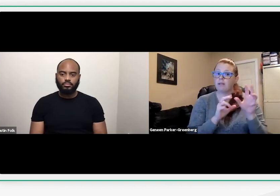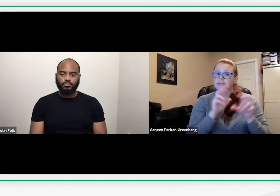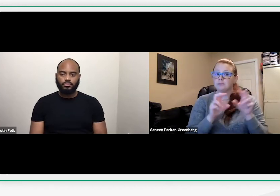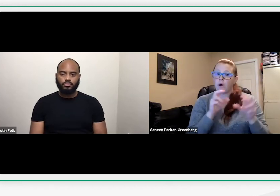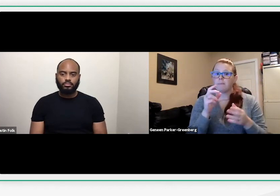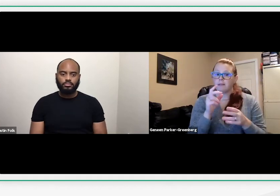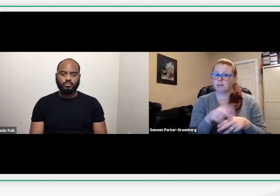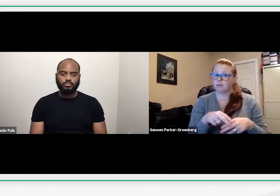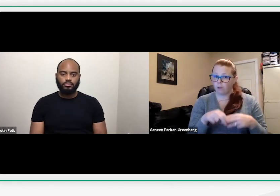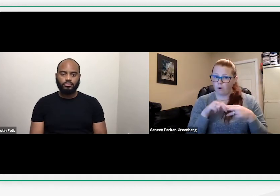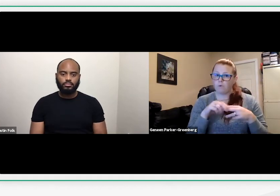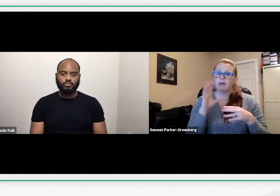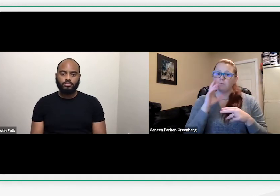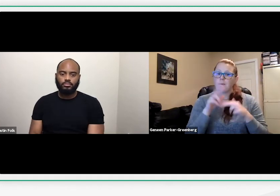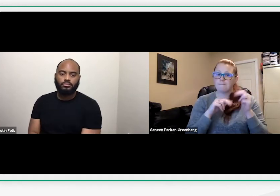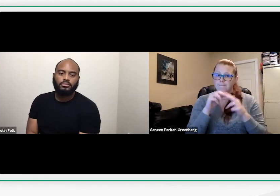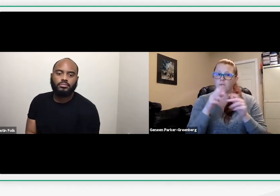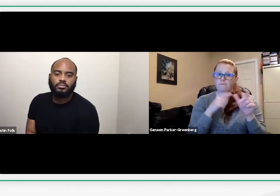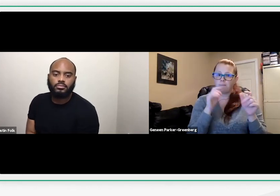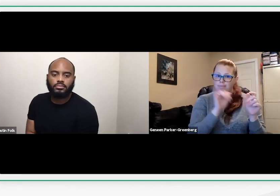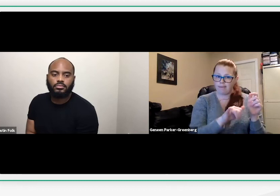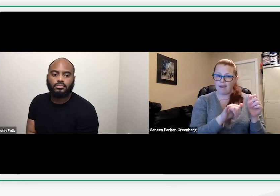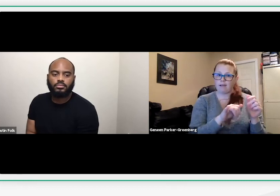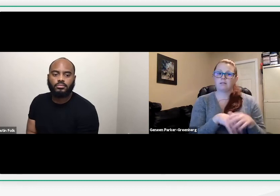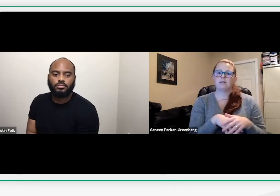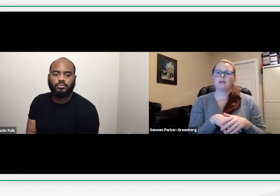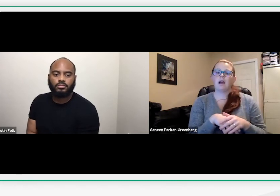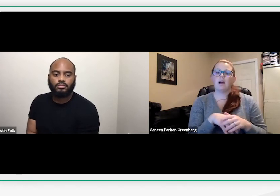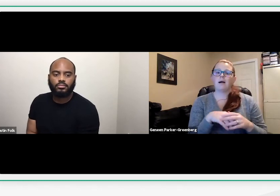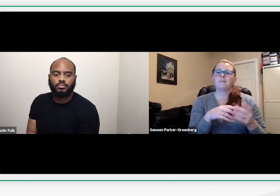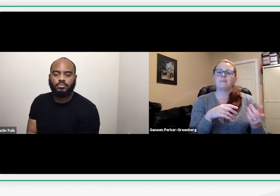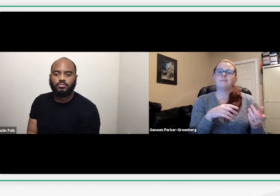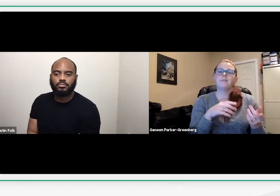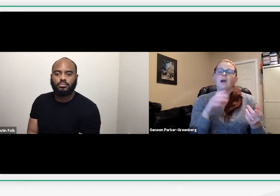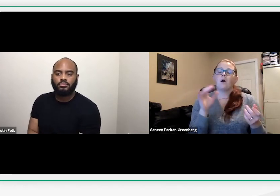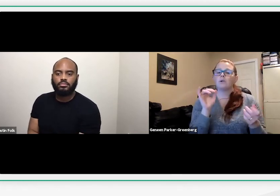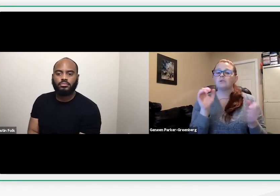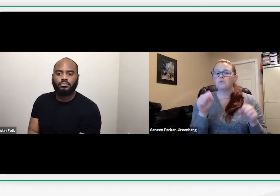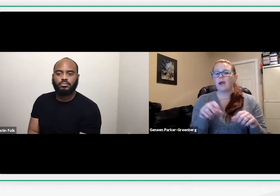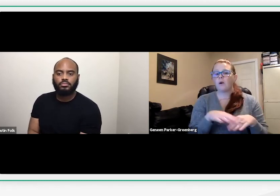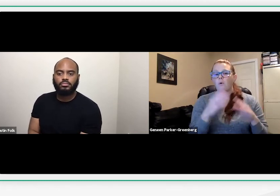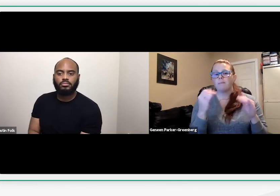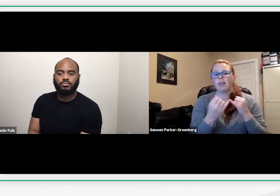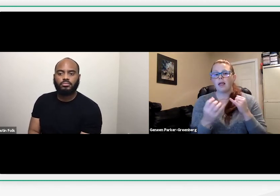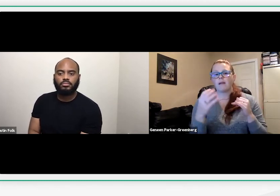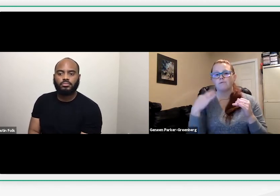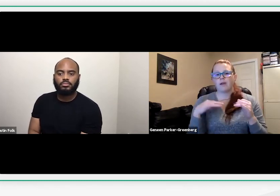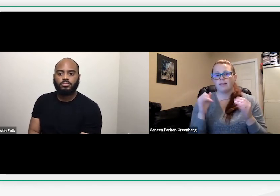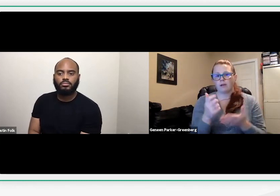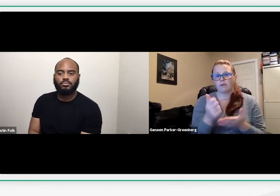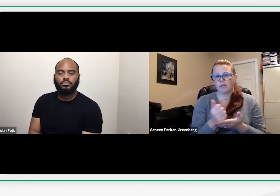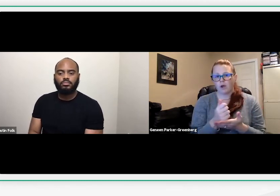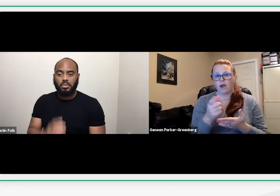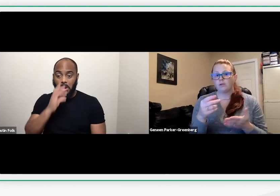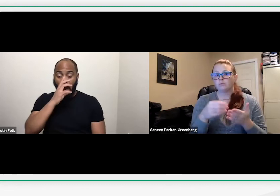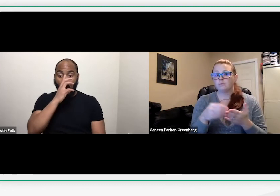your business finances and credit. So start with a small investment loan and build from there.